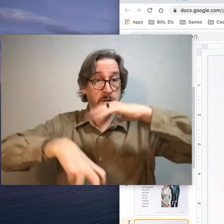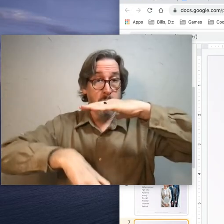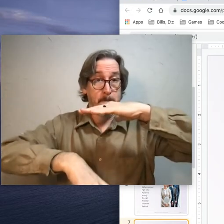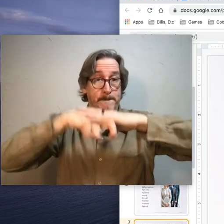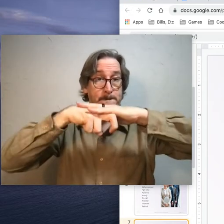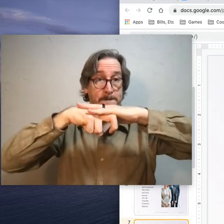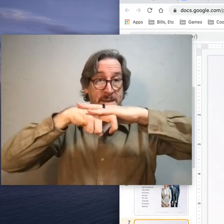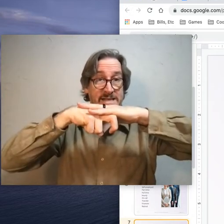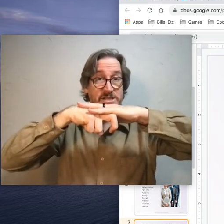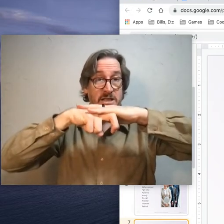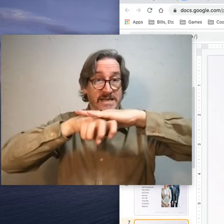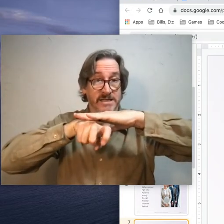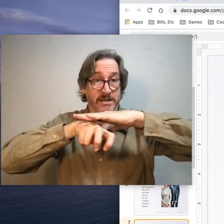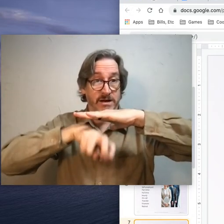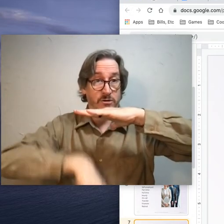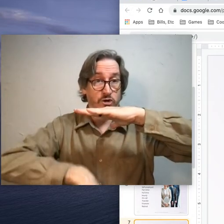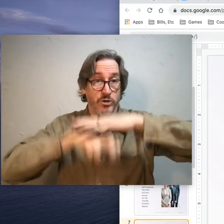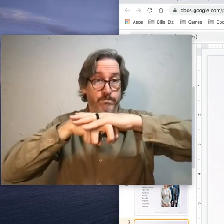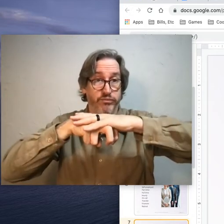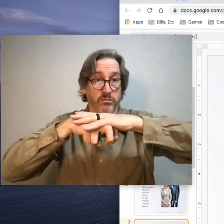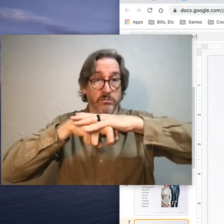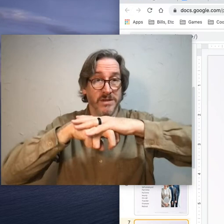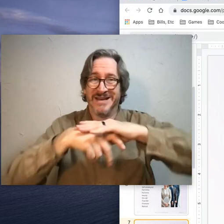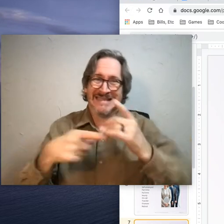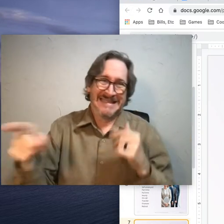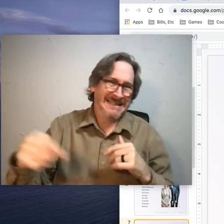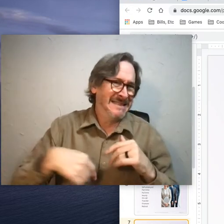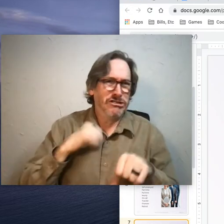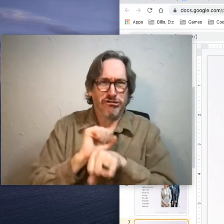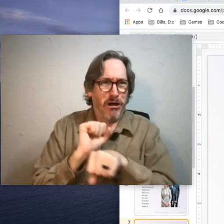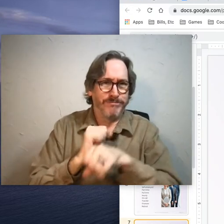transfer hits the glass ceiling, right? Boom.